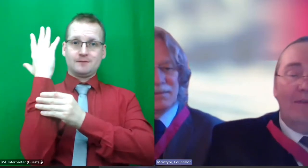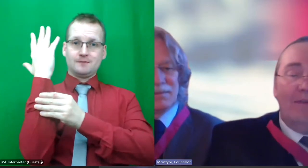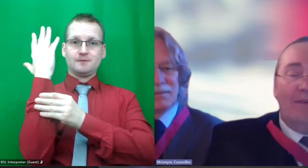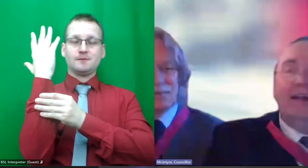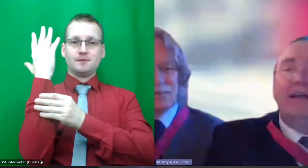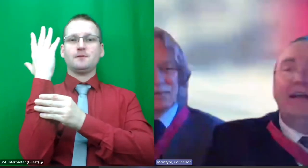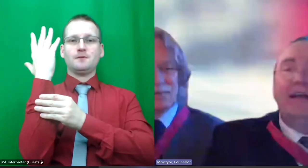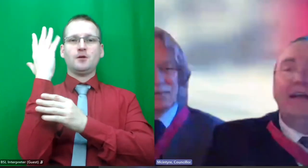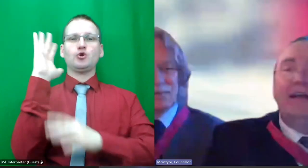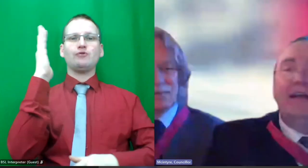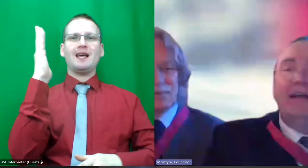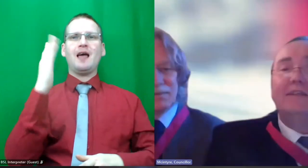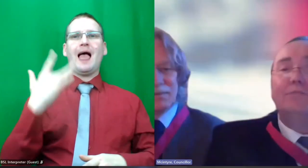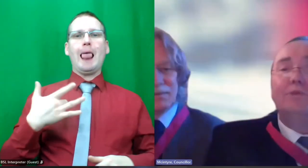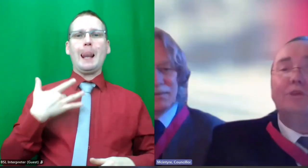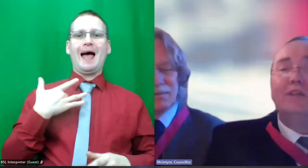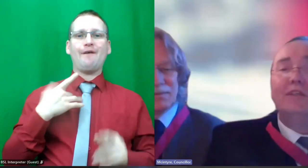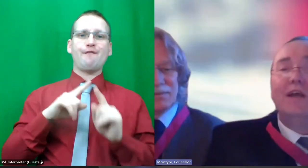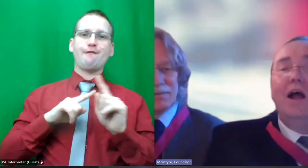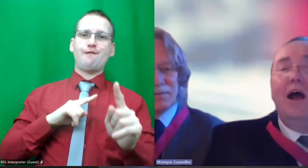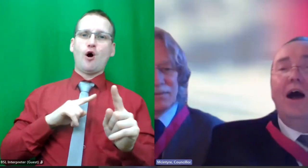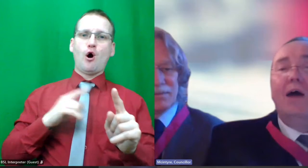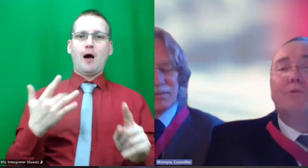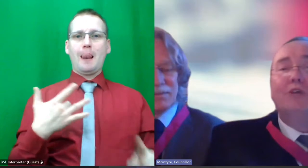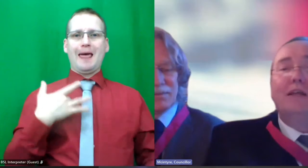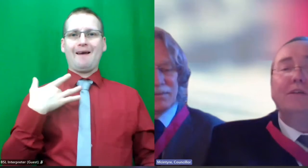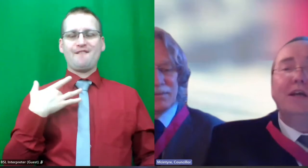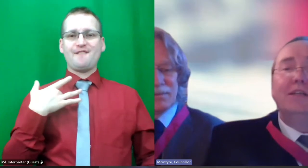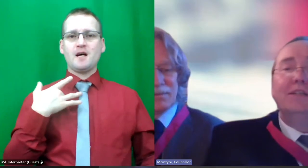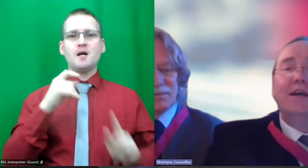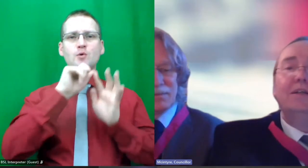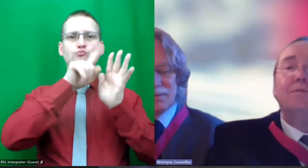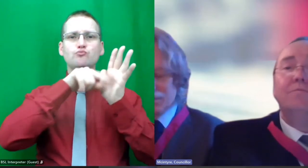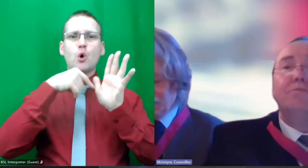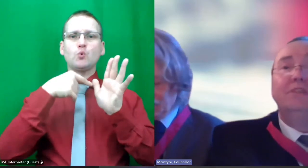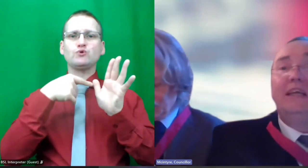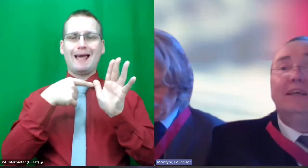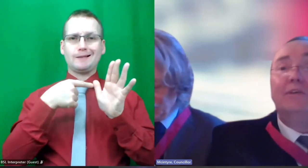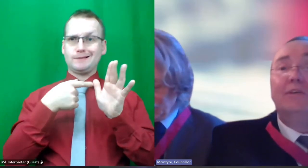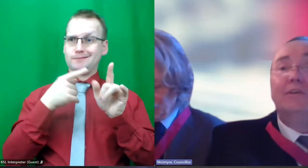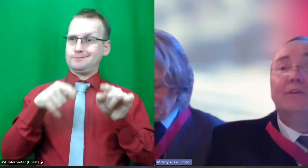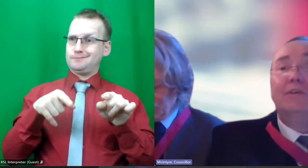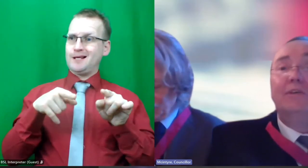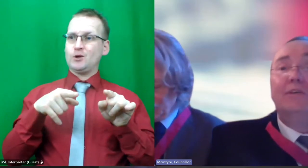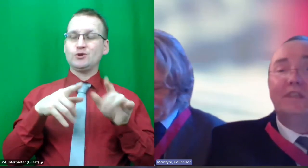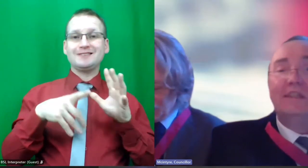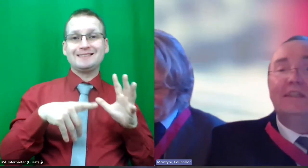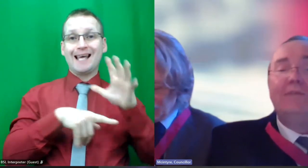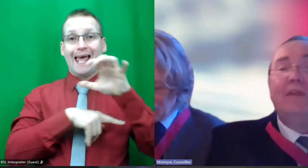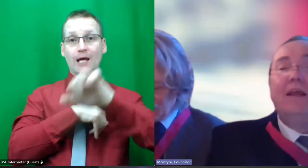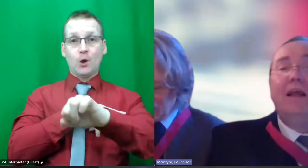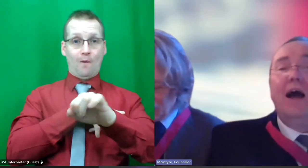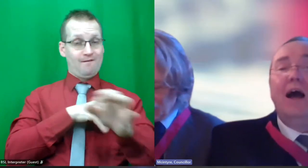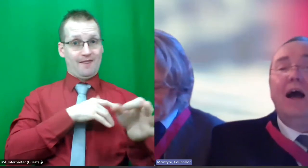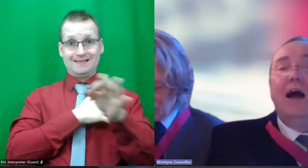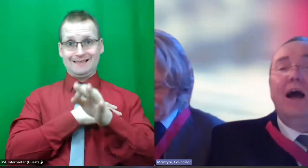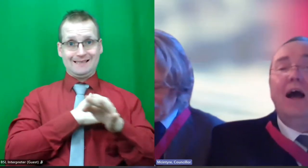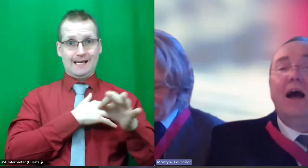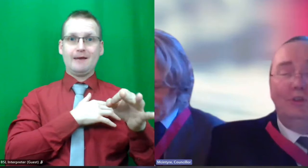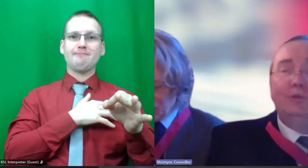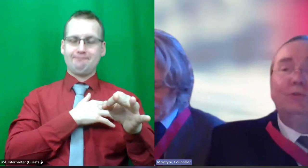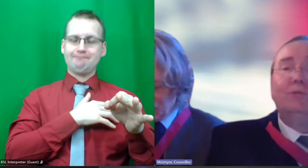for a Life for a Life project, which is a project that is taking over the whole of the city,